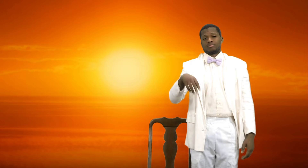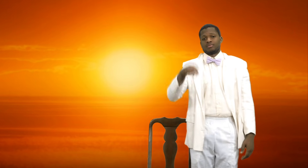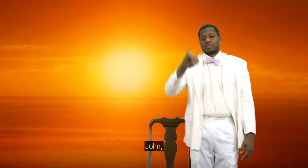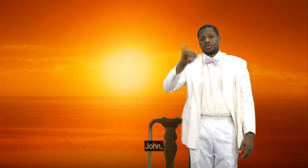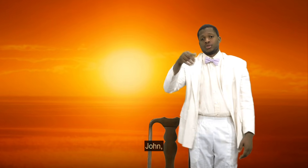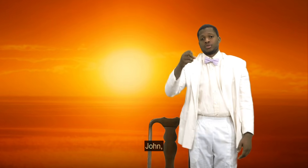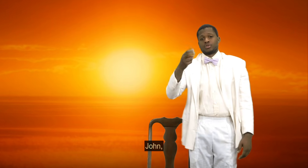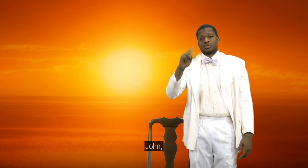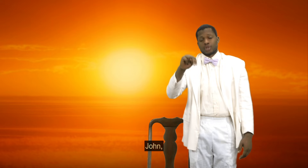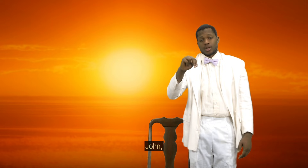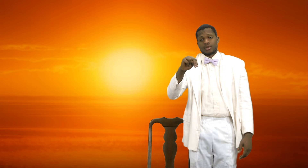John,